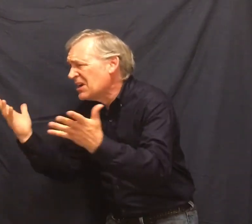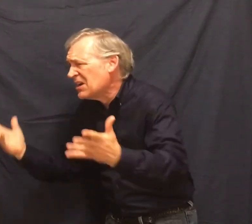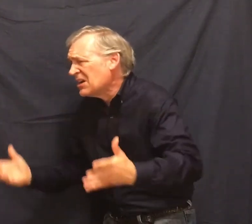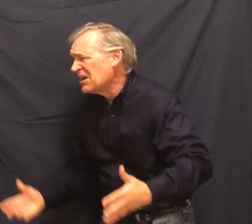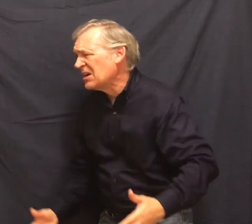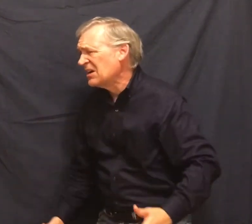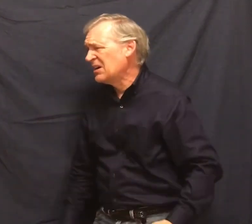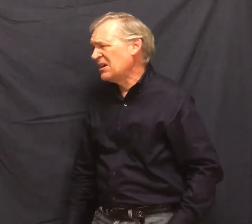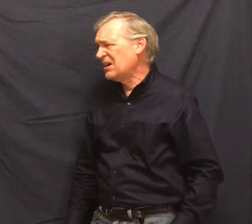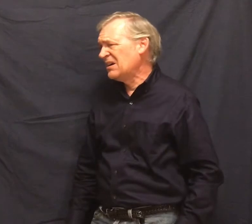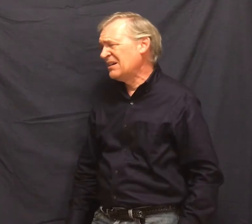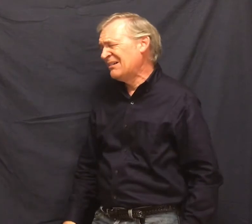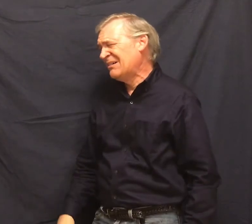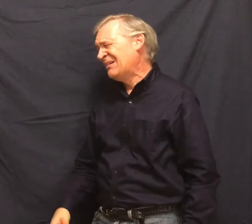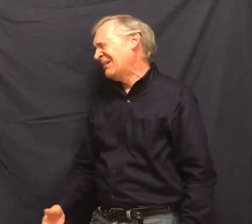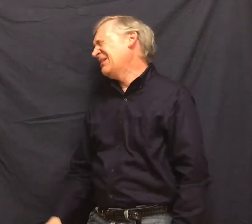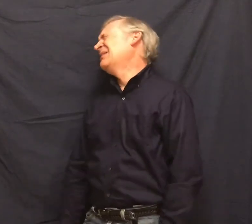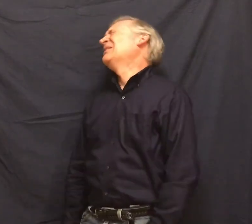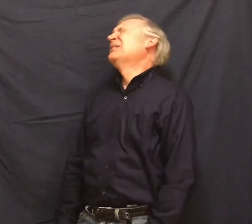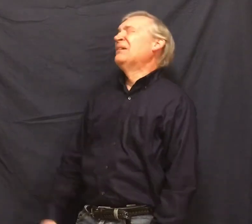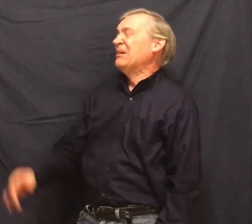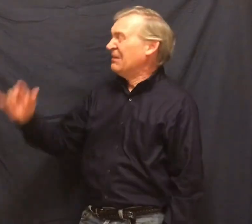And he stinks to beat heck.